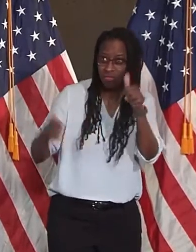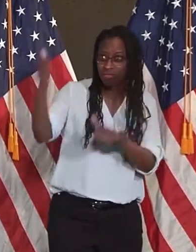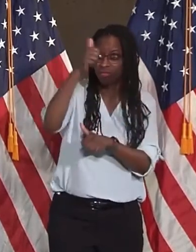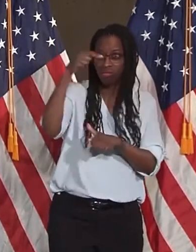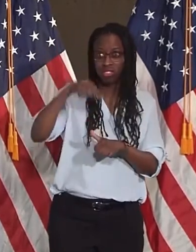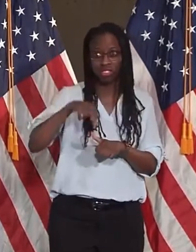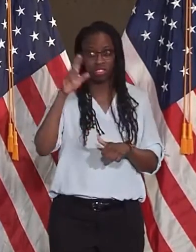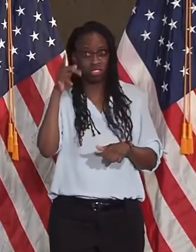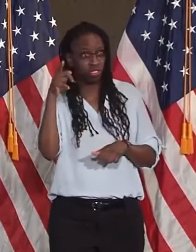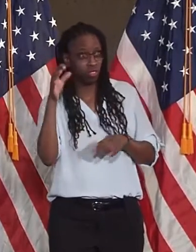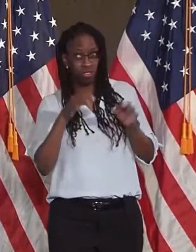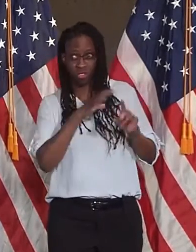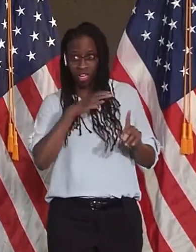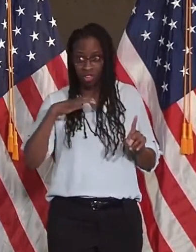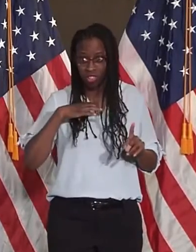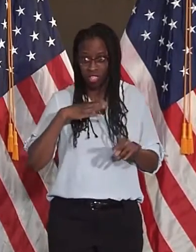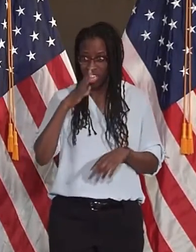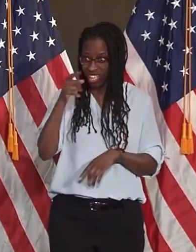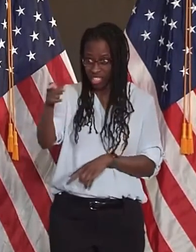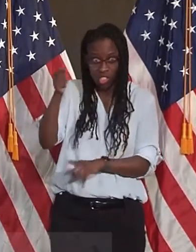Yes.